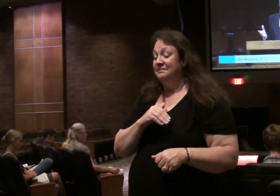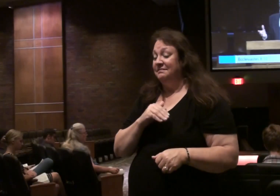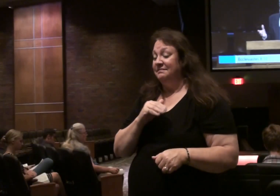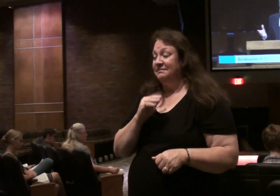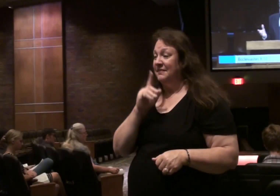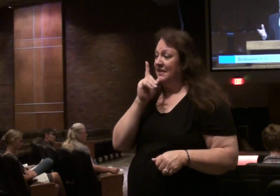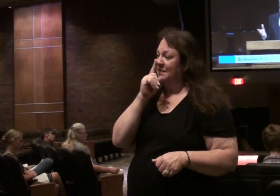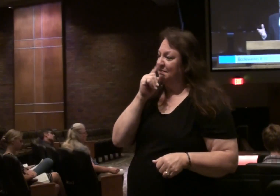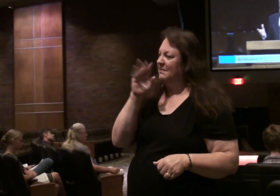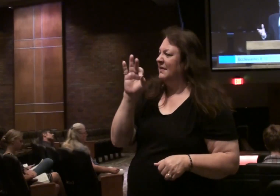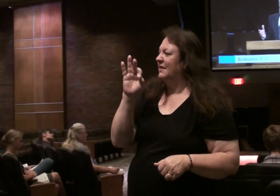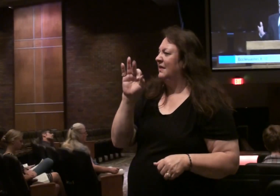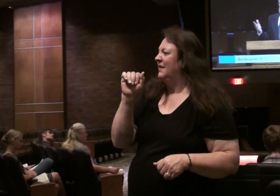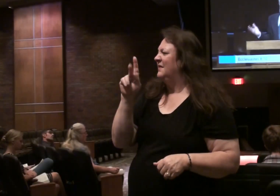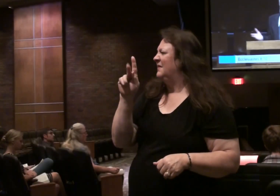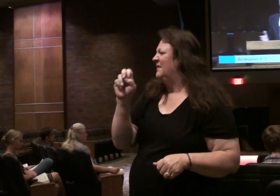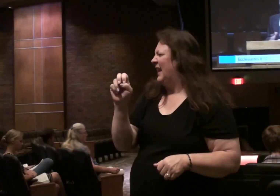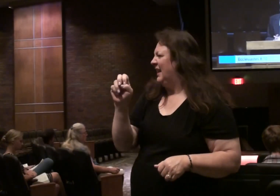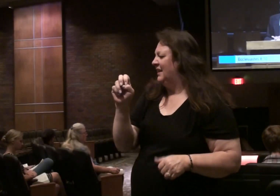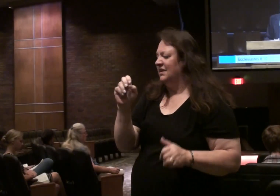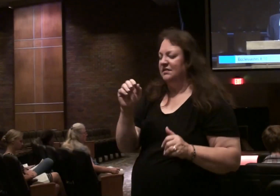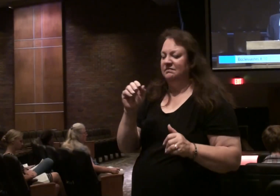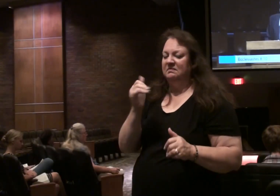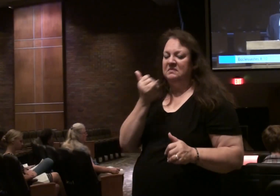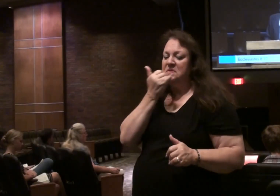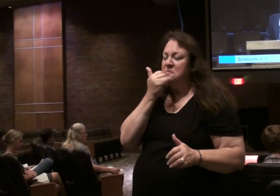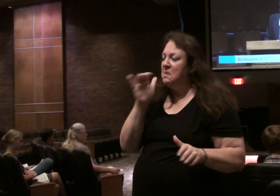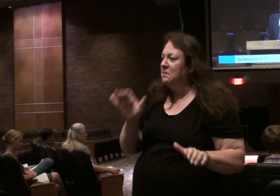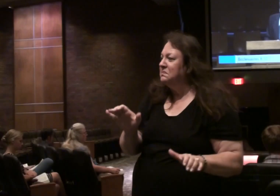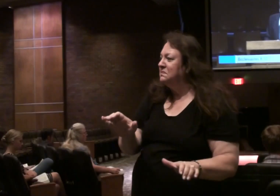phonies, the unjust,